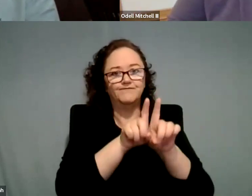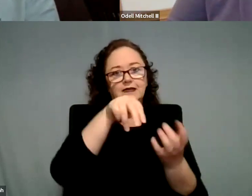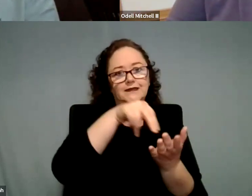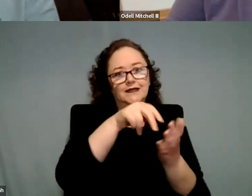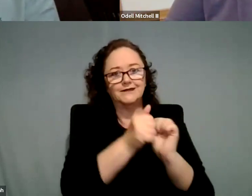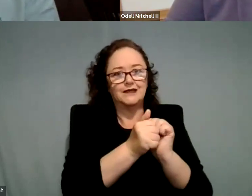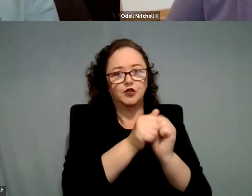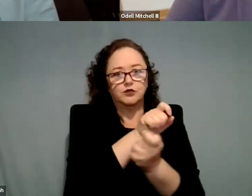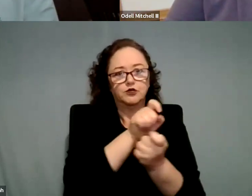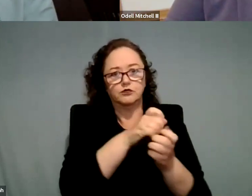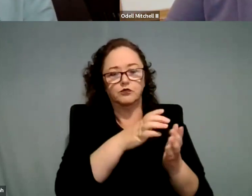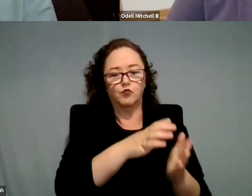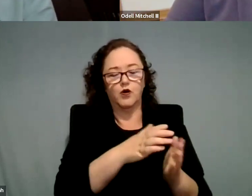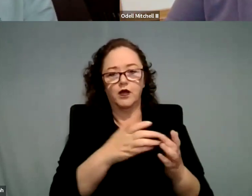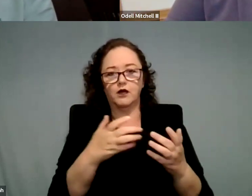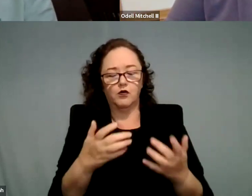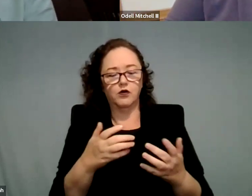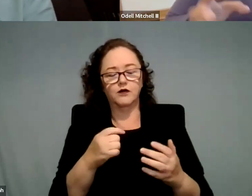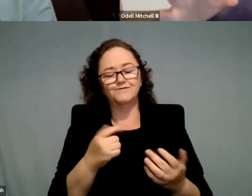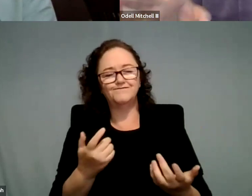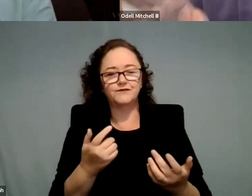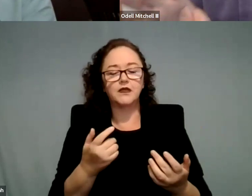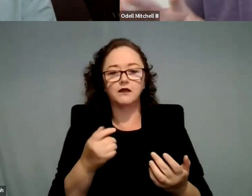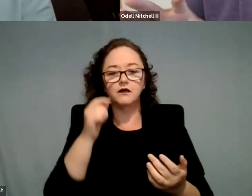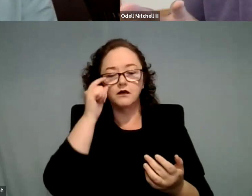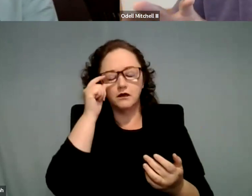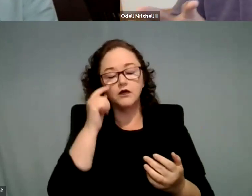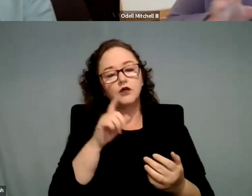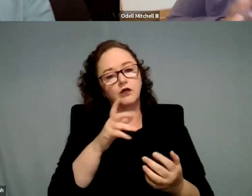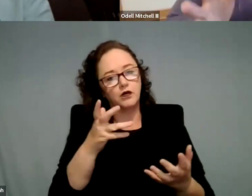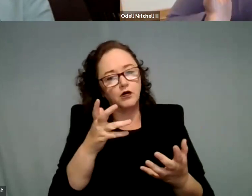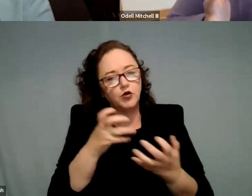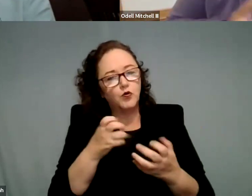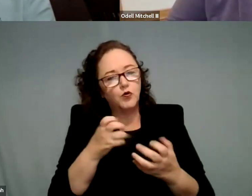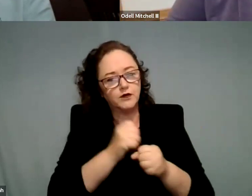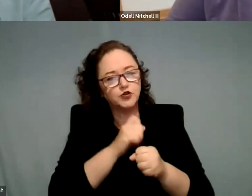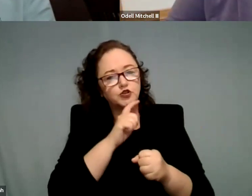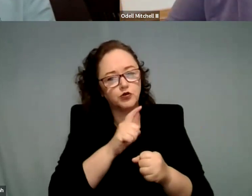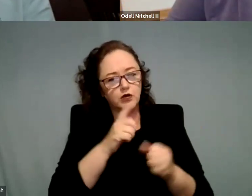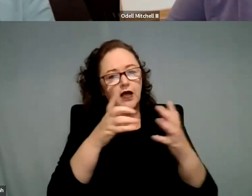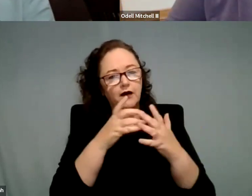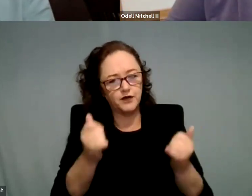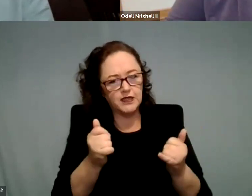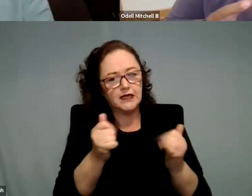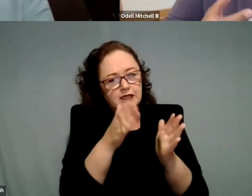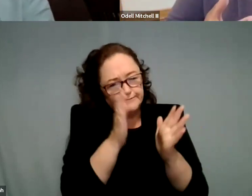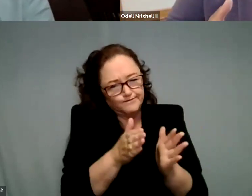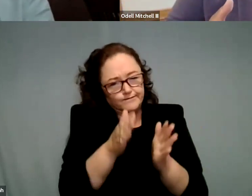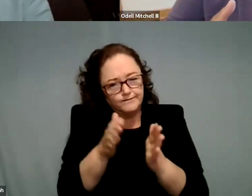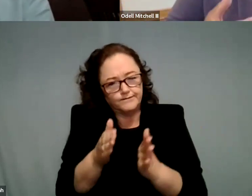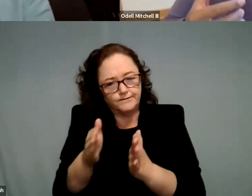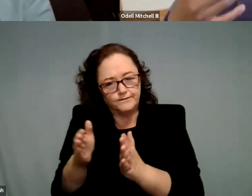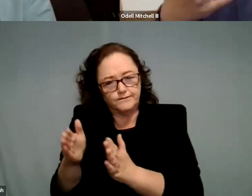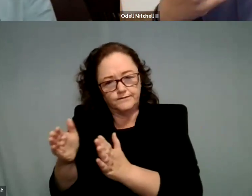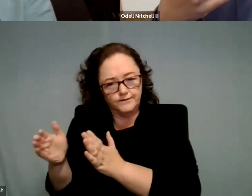of others is really the way that I would look at it. And so you're wanting to make sure that those pieces are lined up very much like you said, and rather